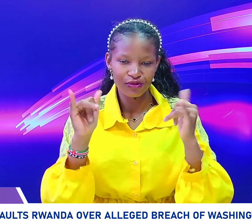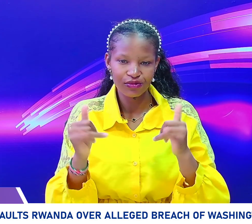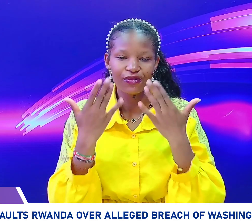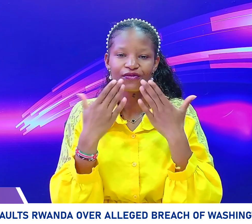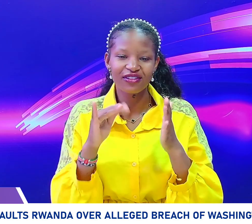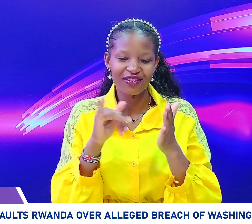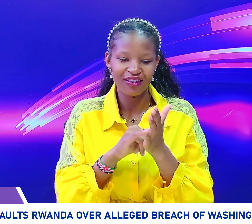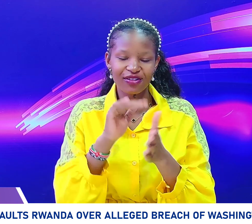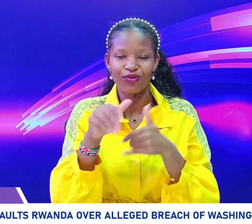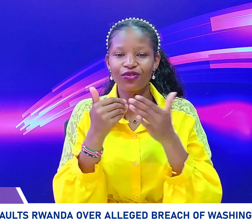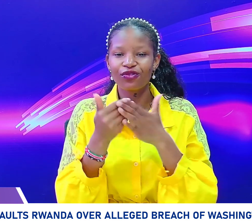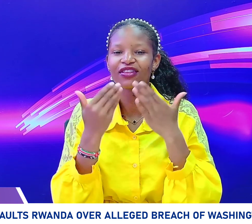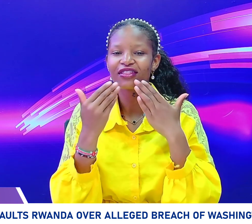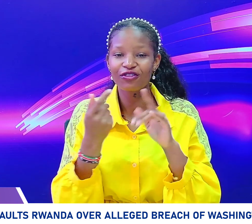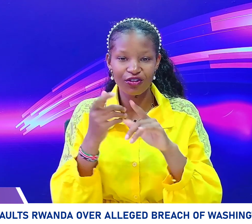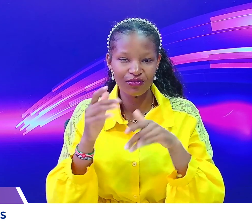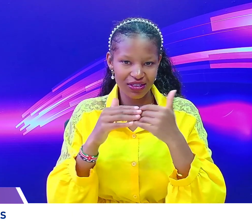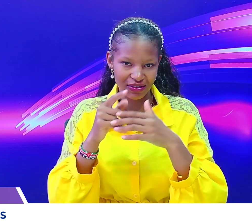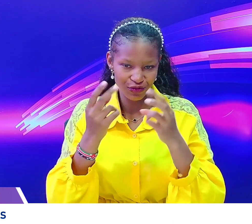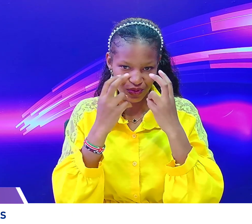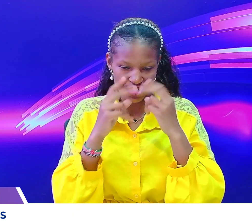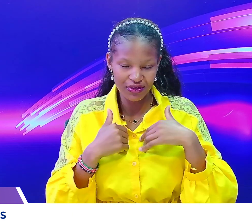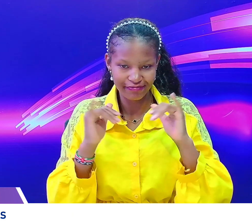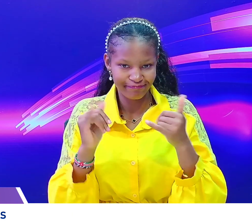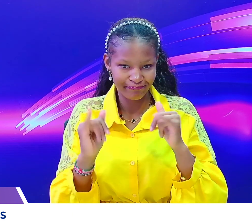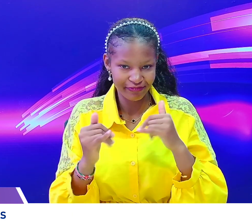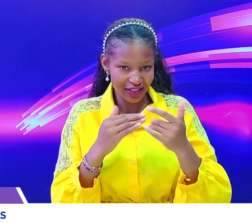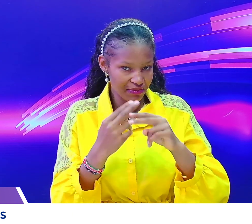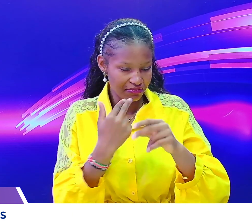That is all we had prepared for you here at Science TV. Thank you for staying and watching Science TV News.